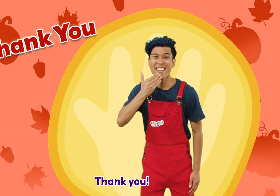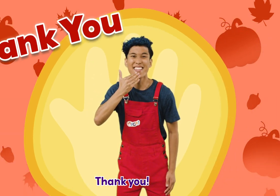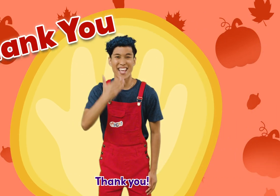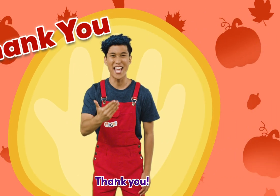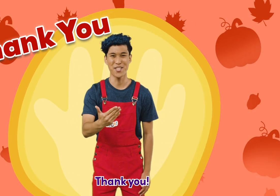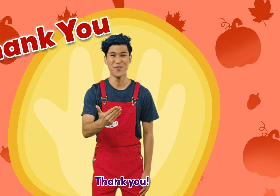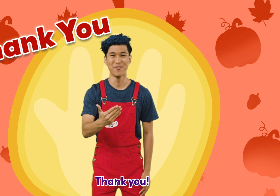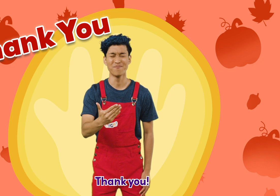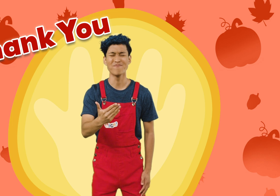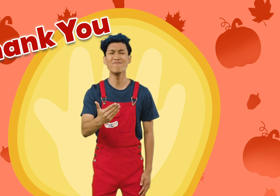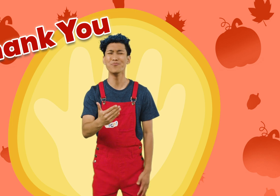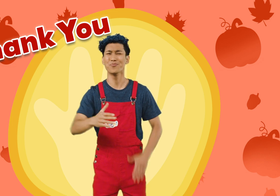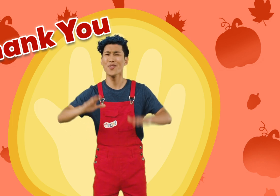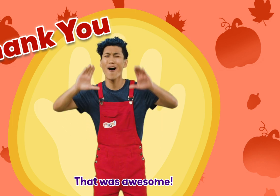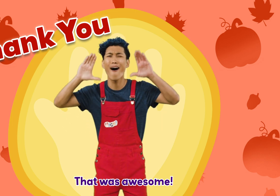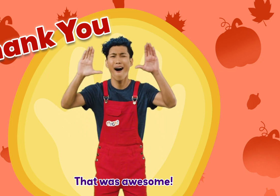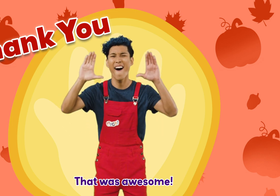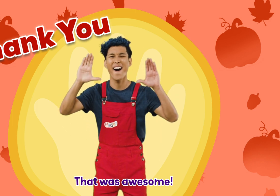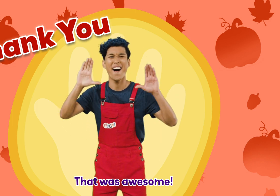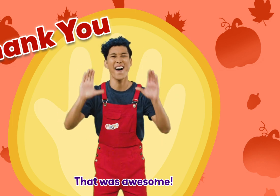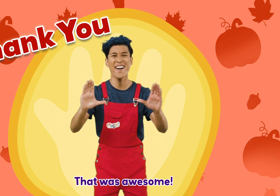Thank you. That was awesome.